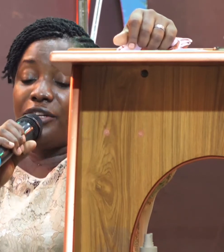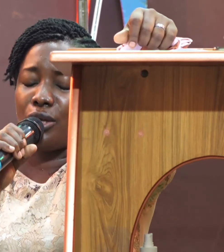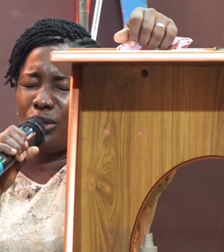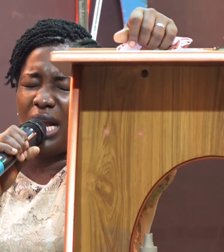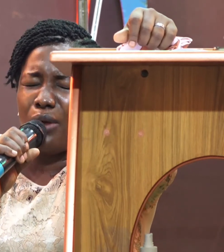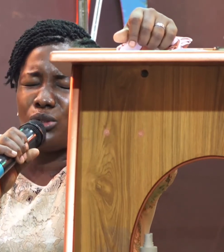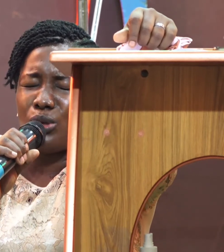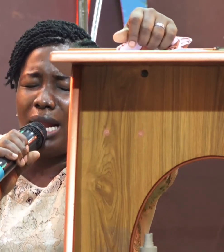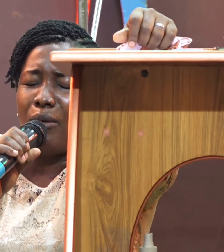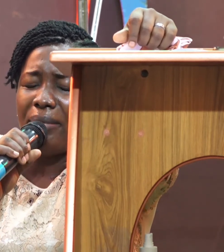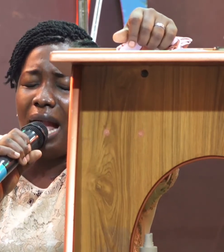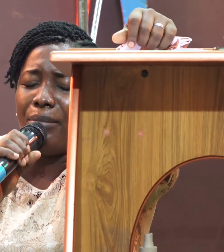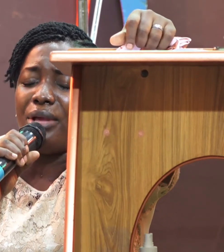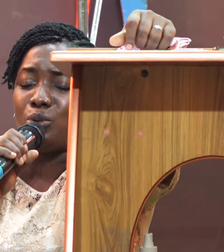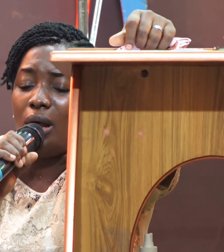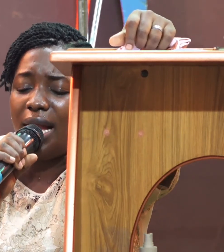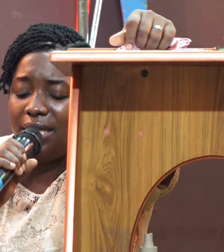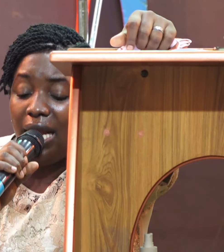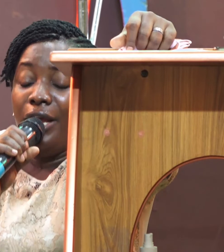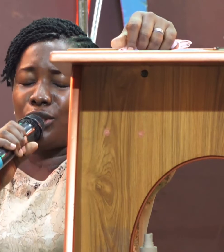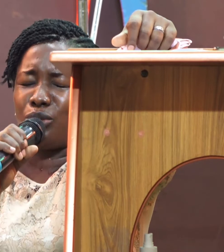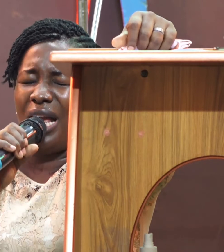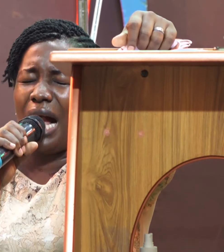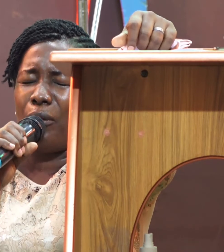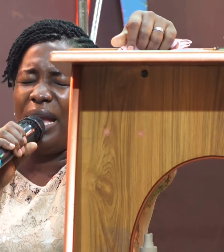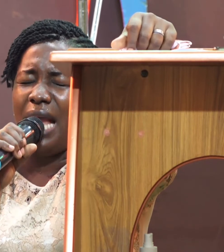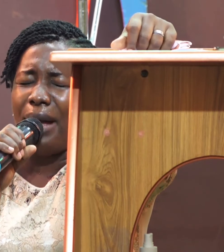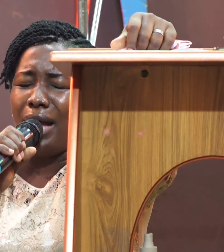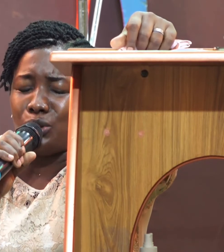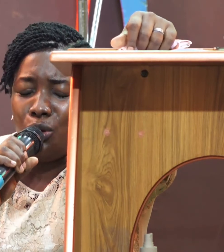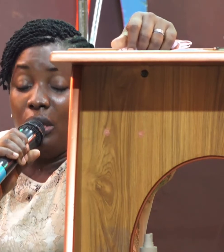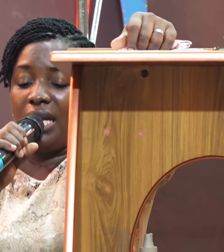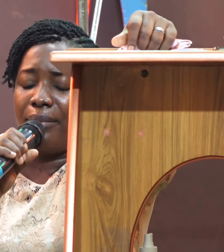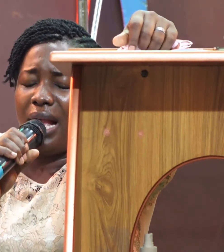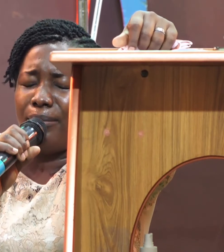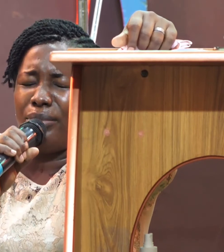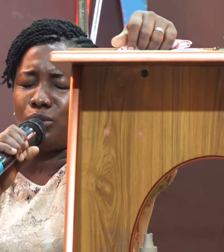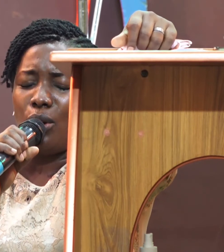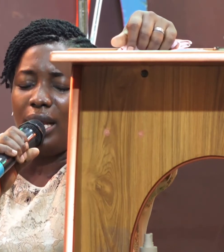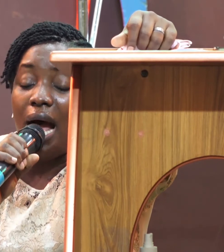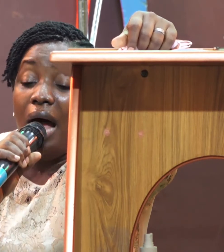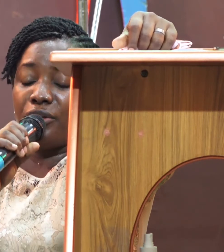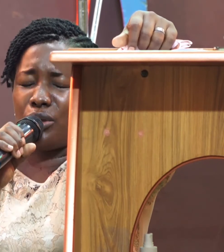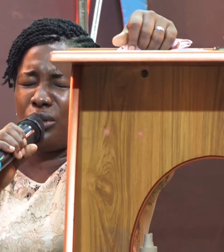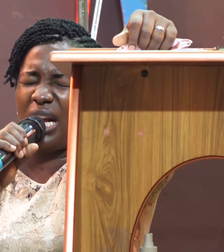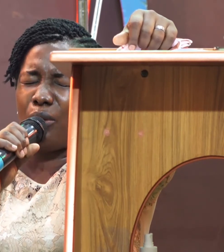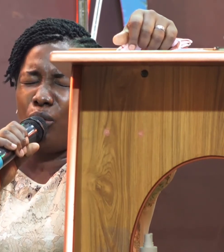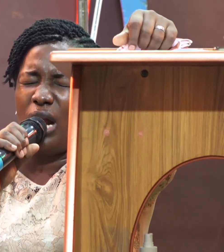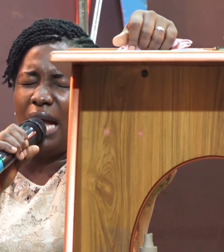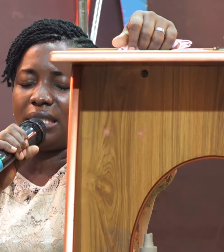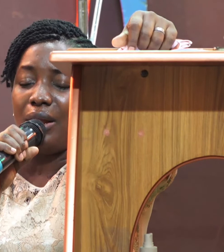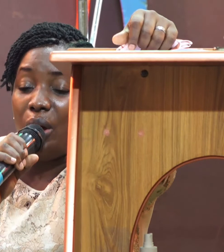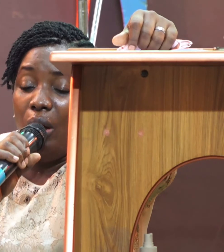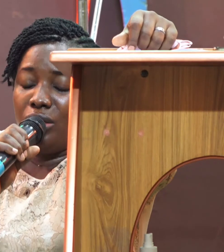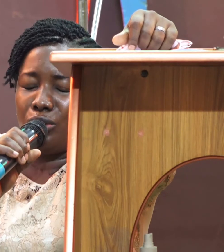kuswala totuleka kuswala lwa bigambo byetwogedde totuleka kumenya bantu na bigambo byetwogera totuleka